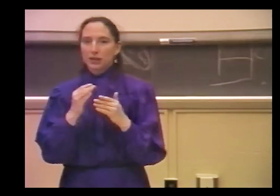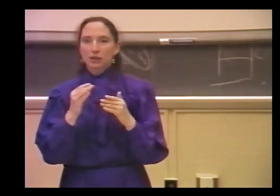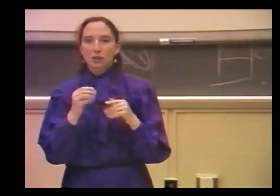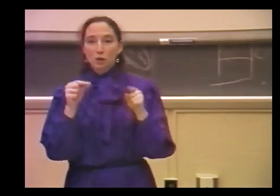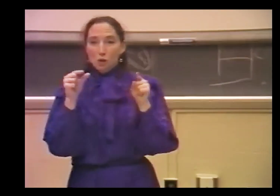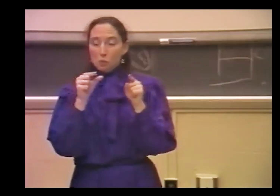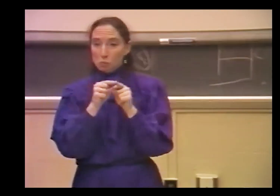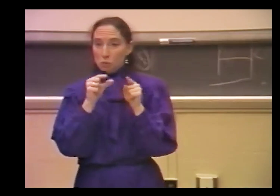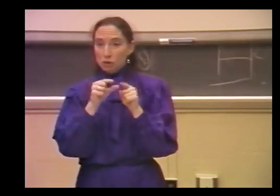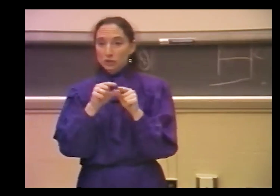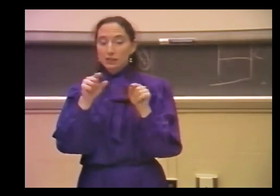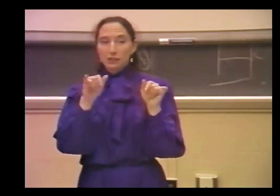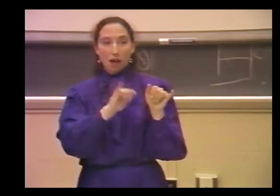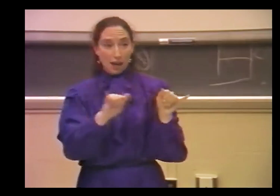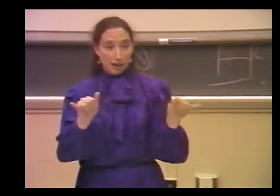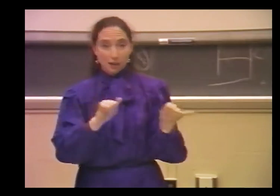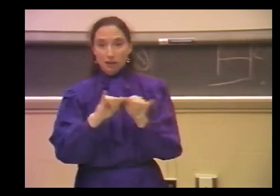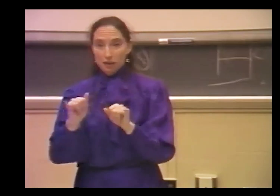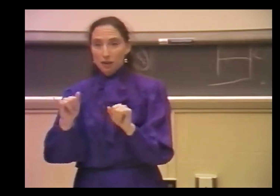between words like